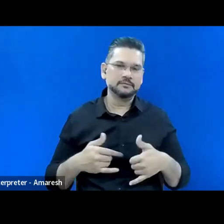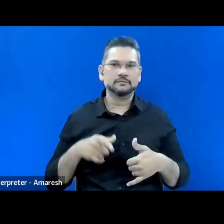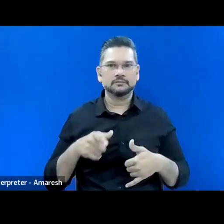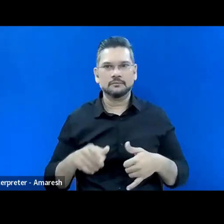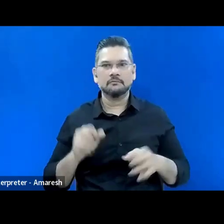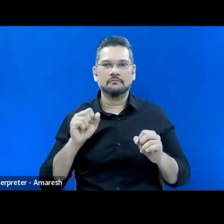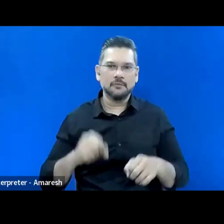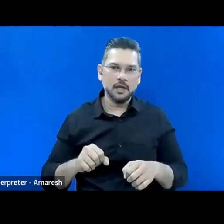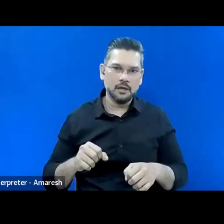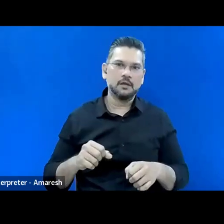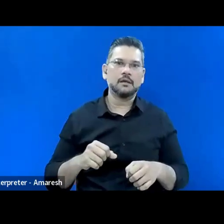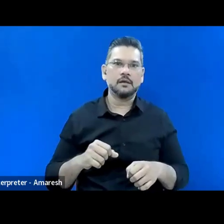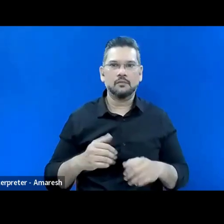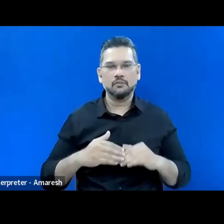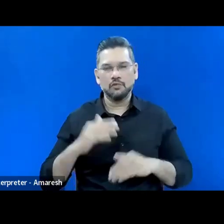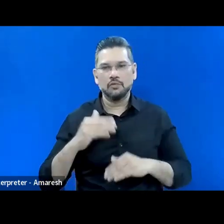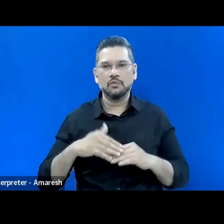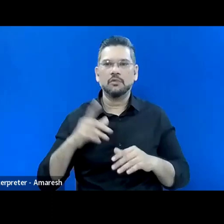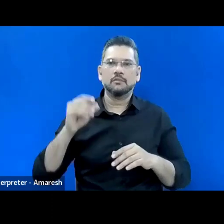also